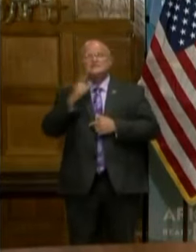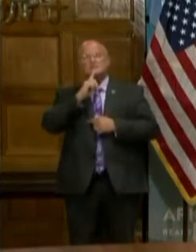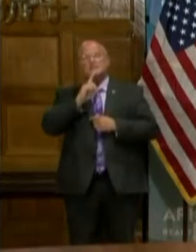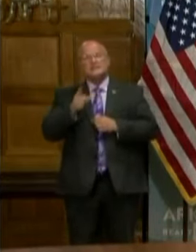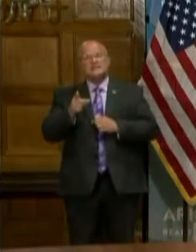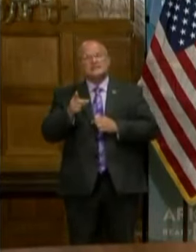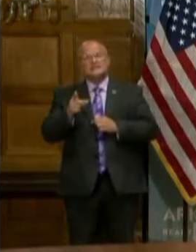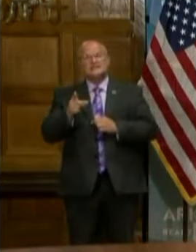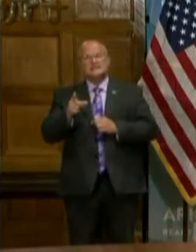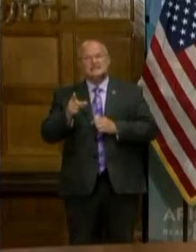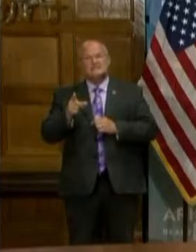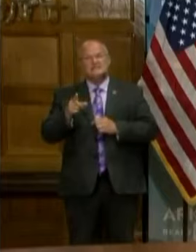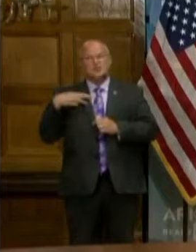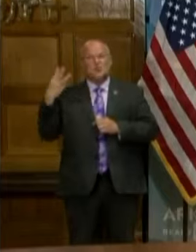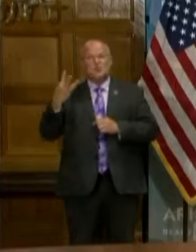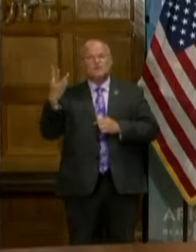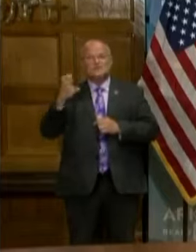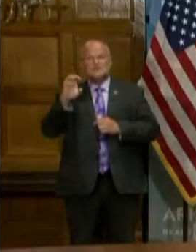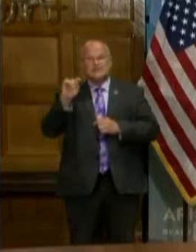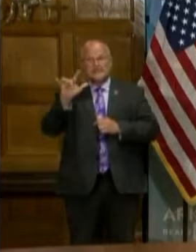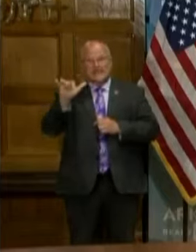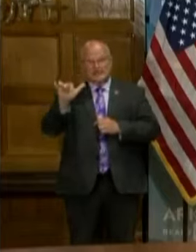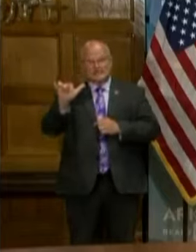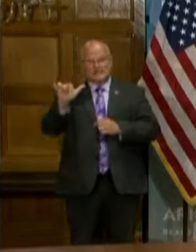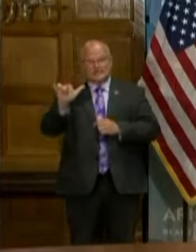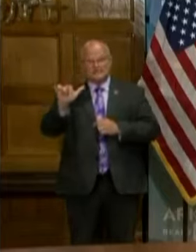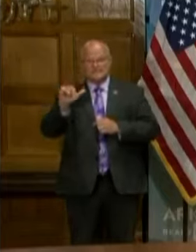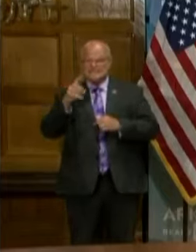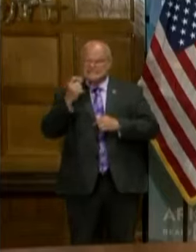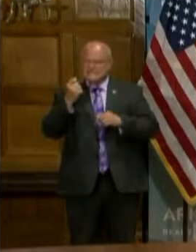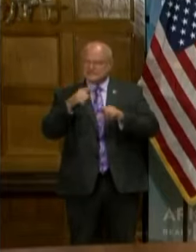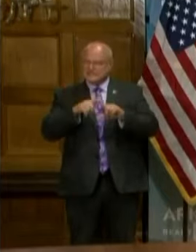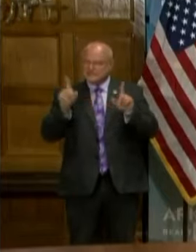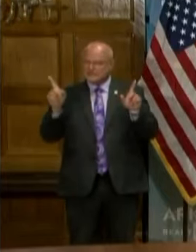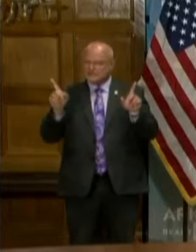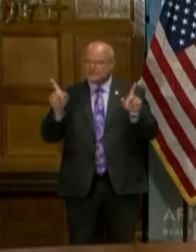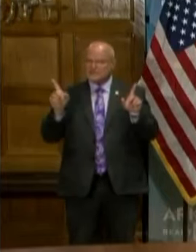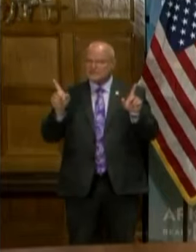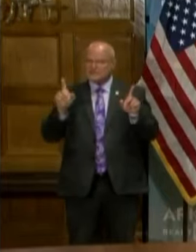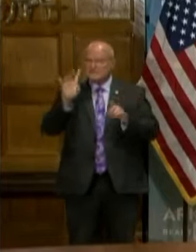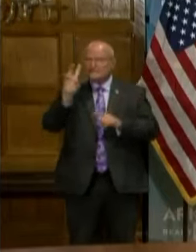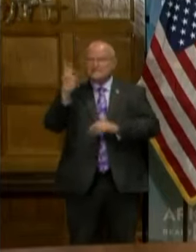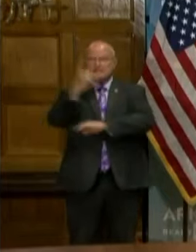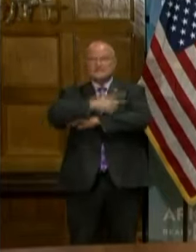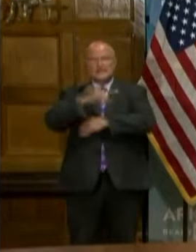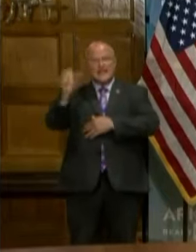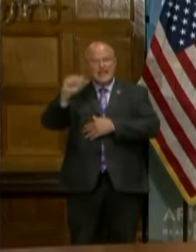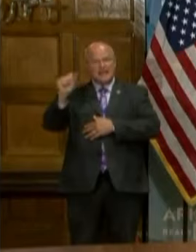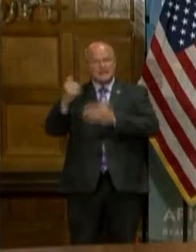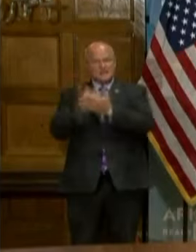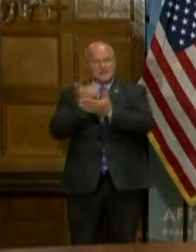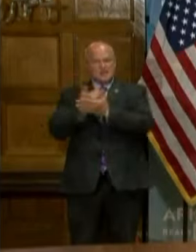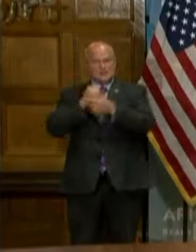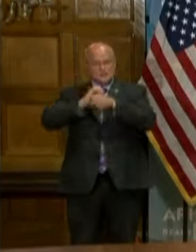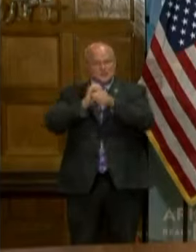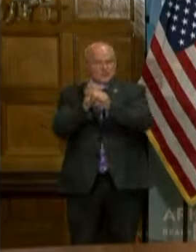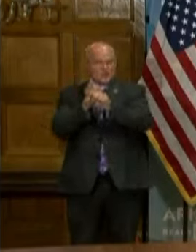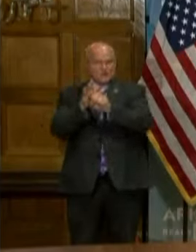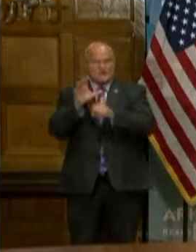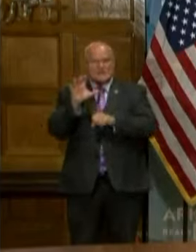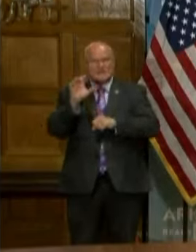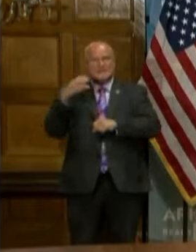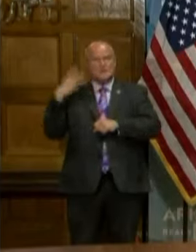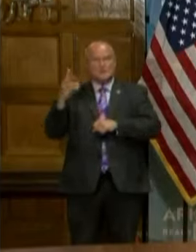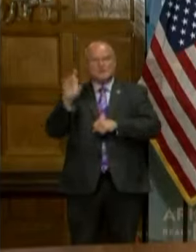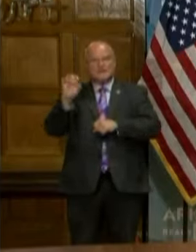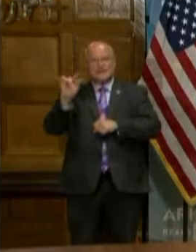is Washington County. Looks a little bit different. 7-day rolling average of new COVID cases in